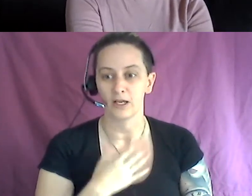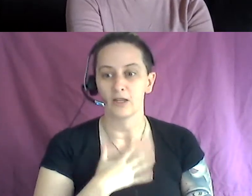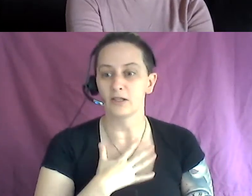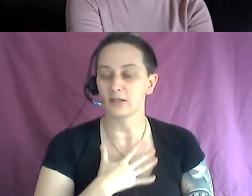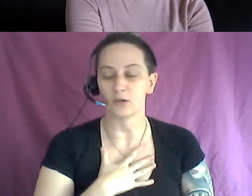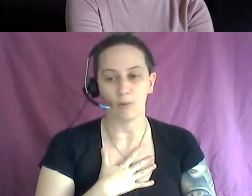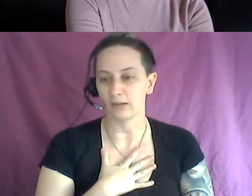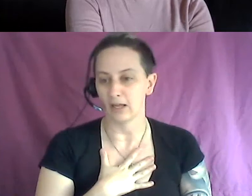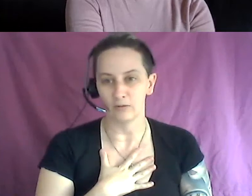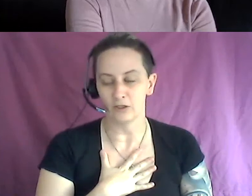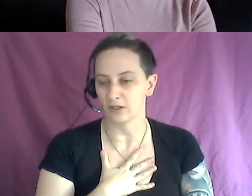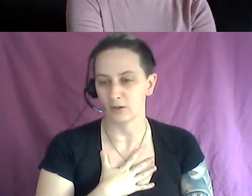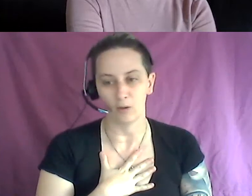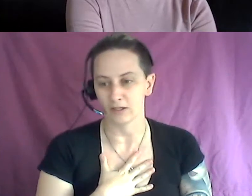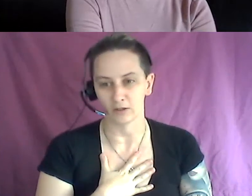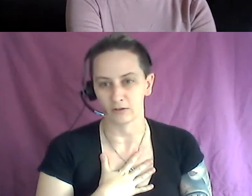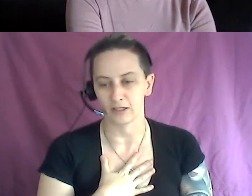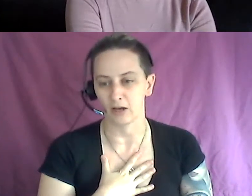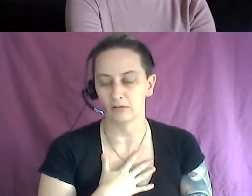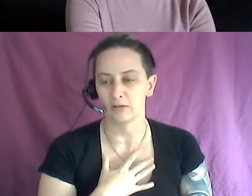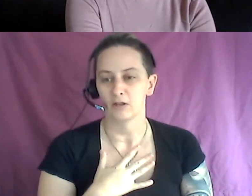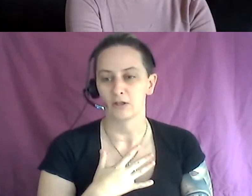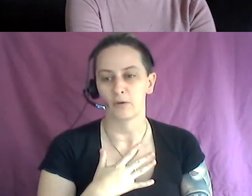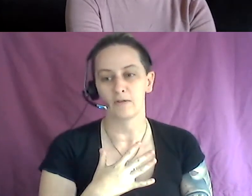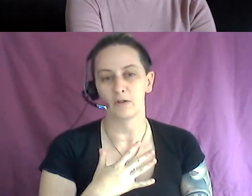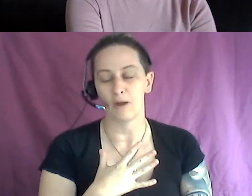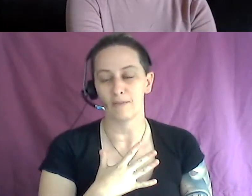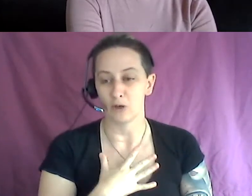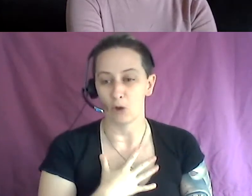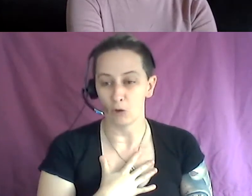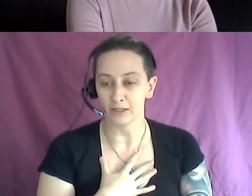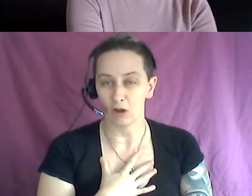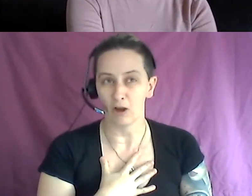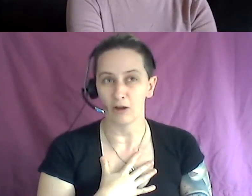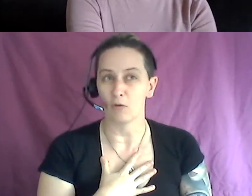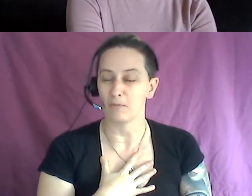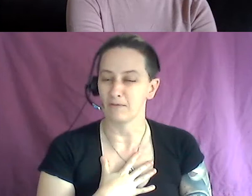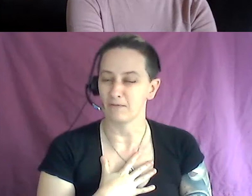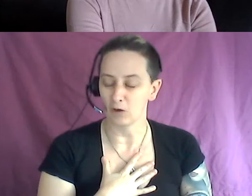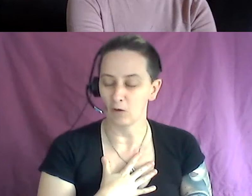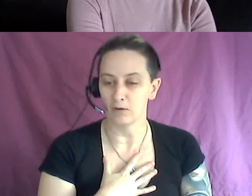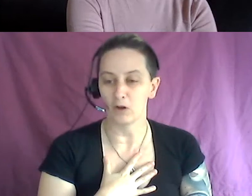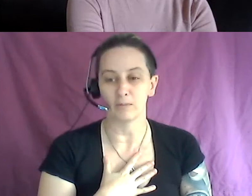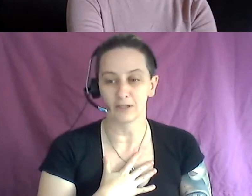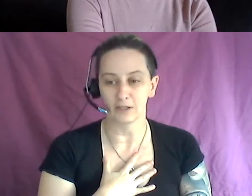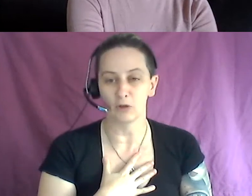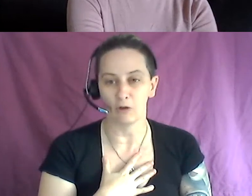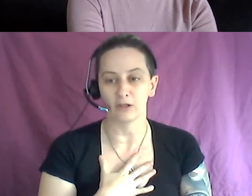language. This is not my language. It's not my story to tell. So even though I may know the sign or be fairly confident, I'm still going